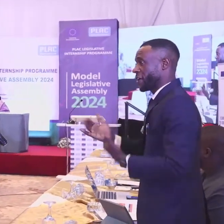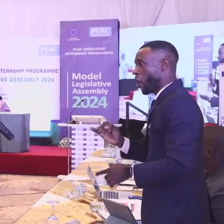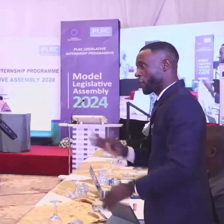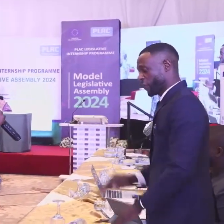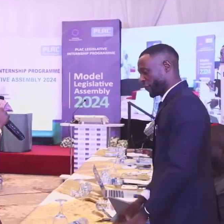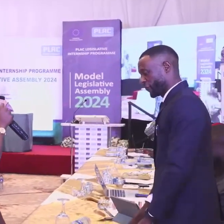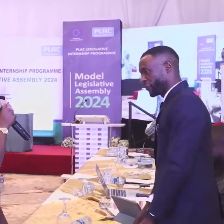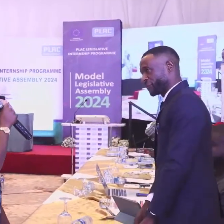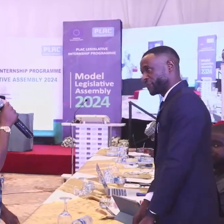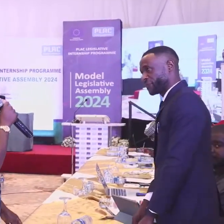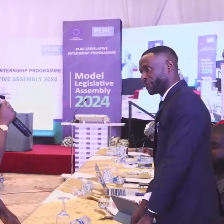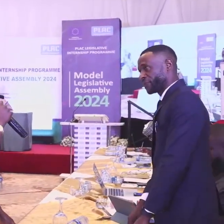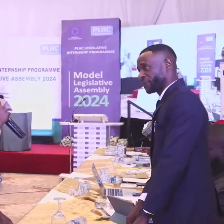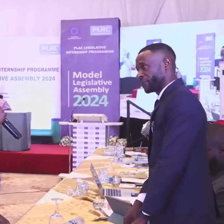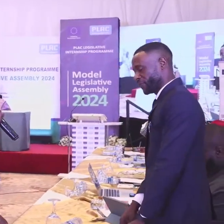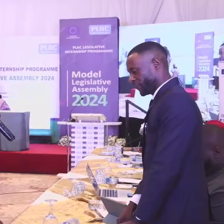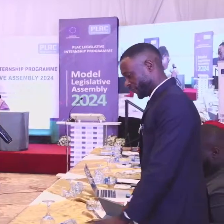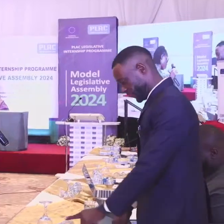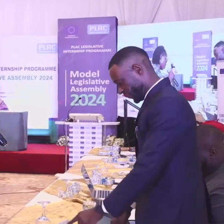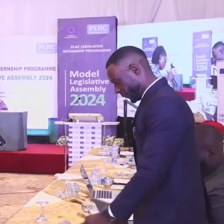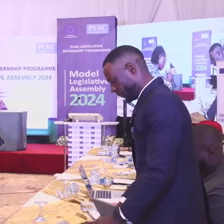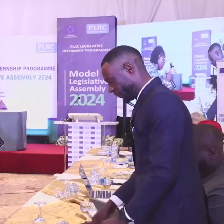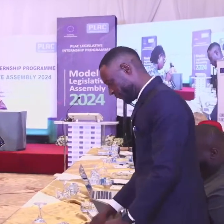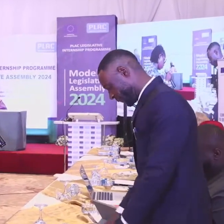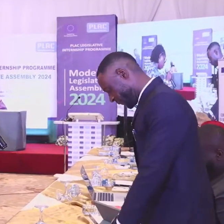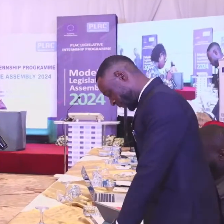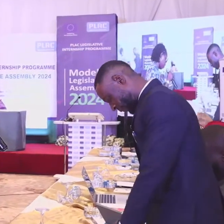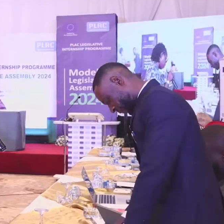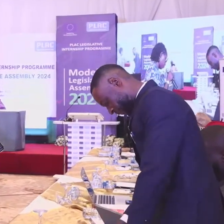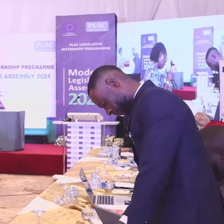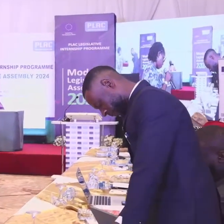I rise to move for the motion.